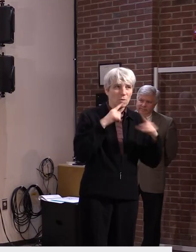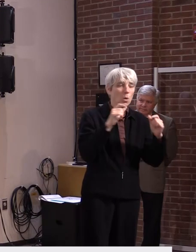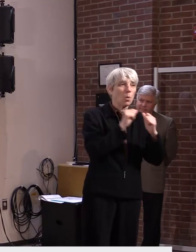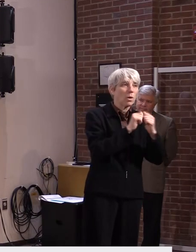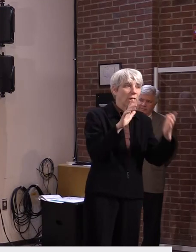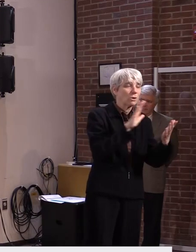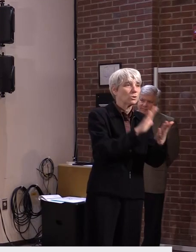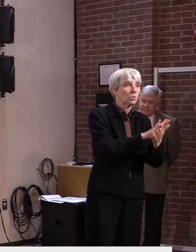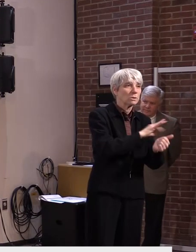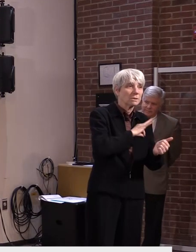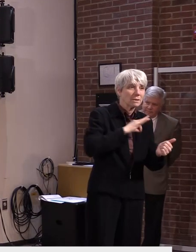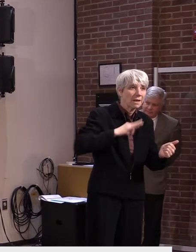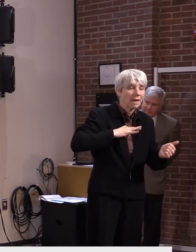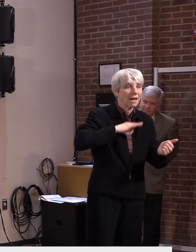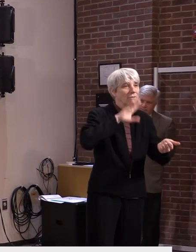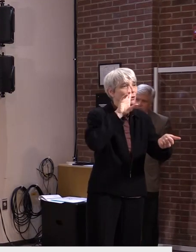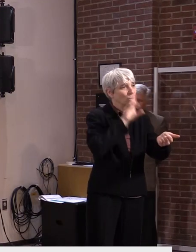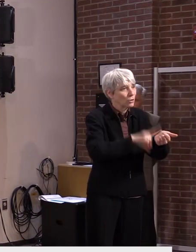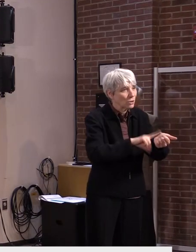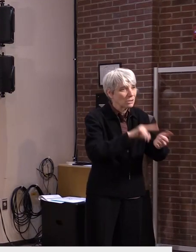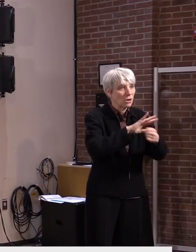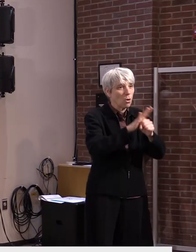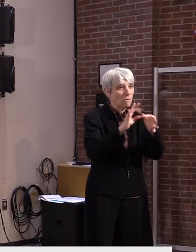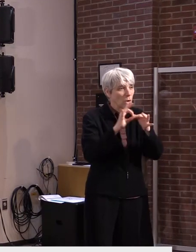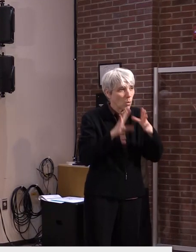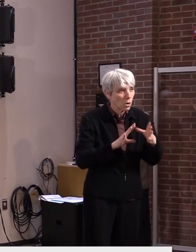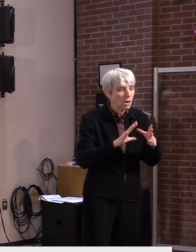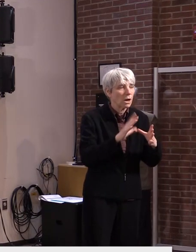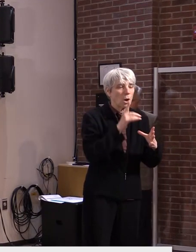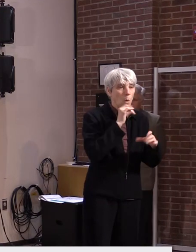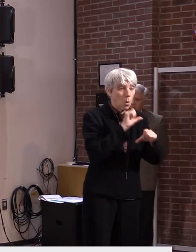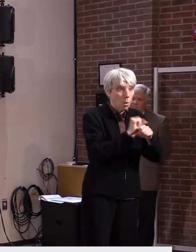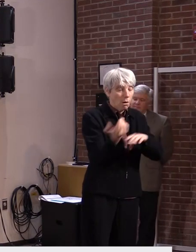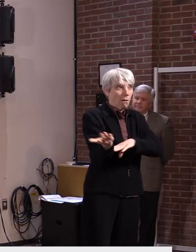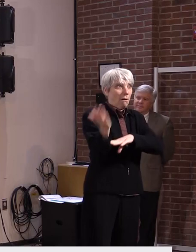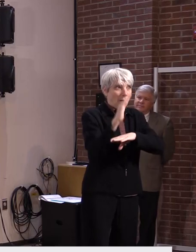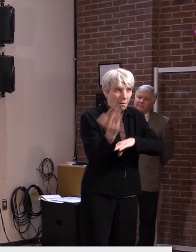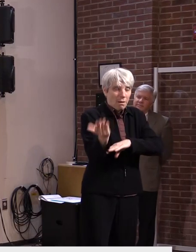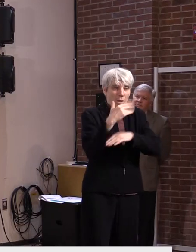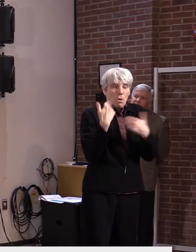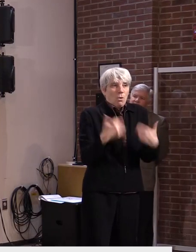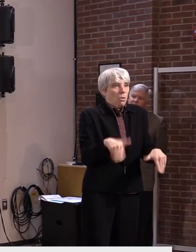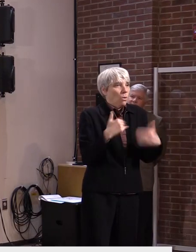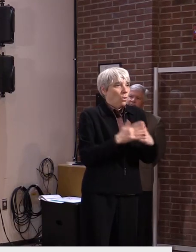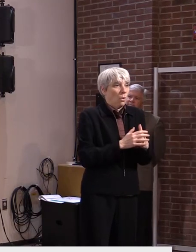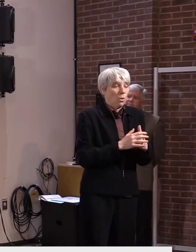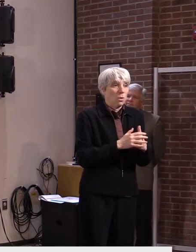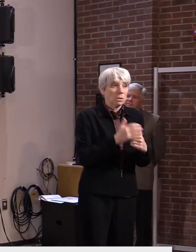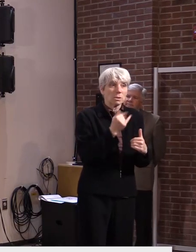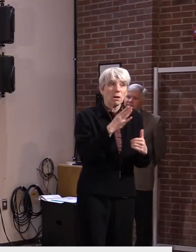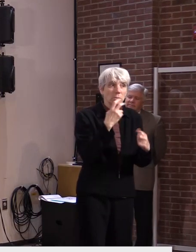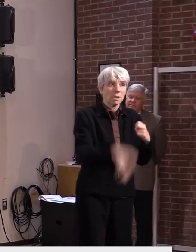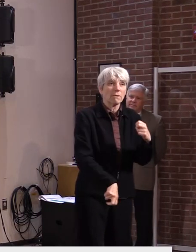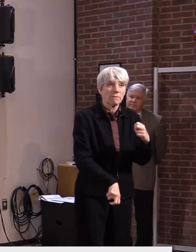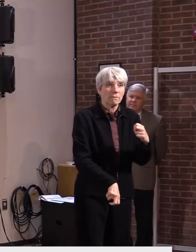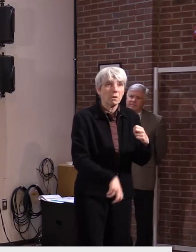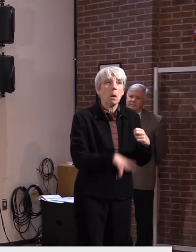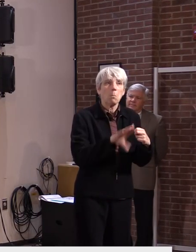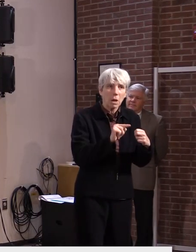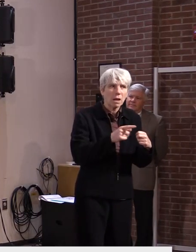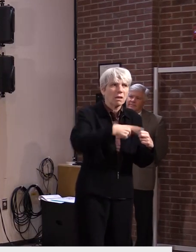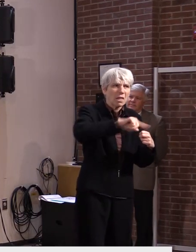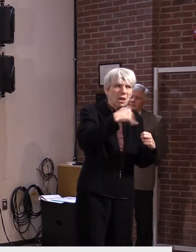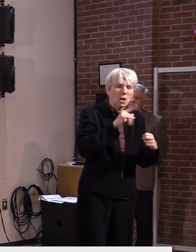nurses, and COVID coordinators working long hours. Their jobs are tough, and their commitment to students and their